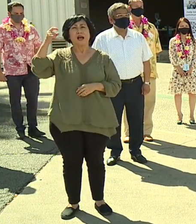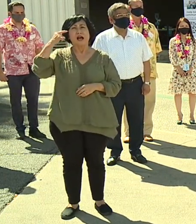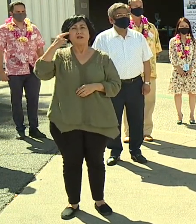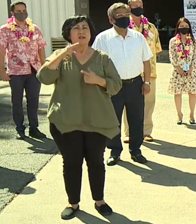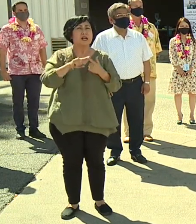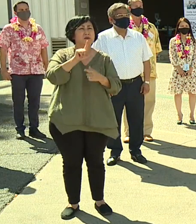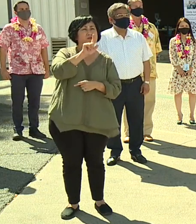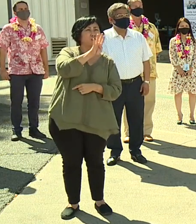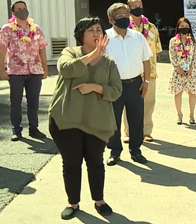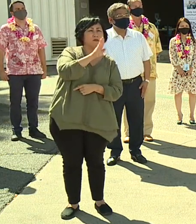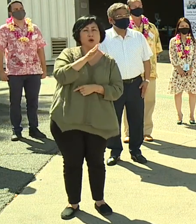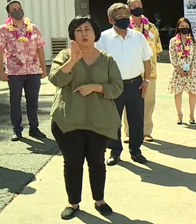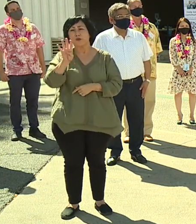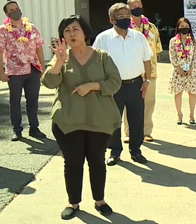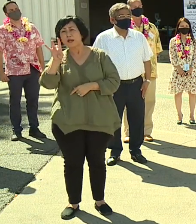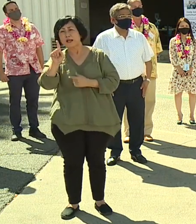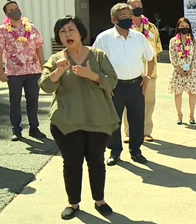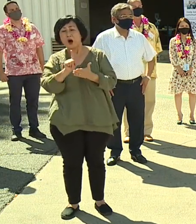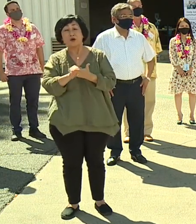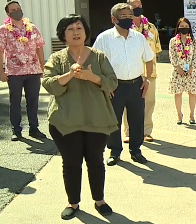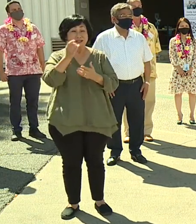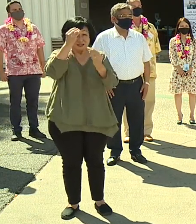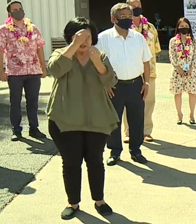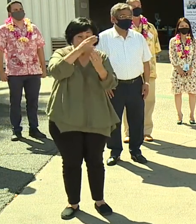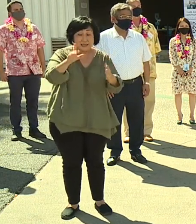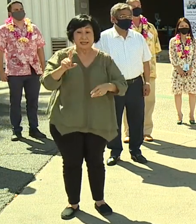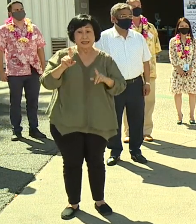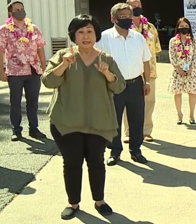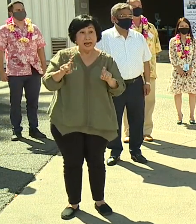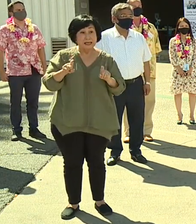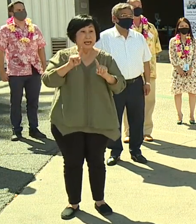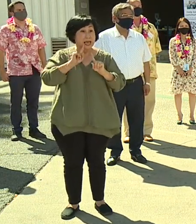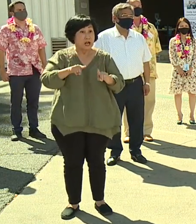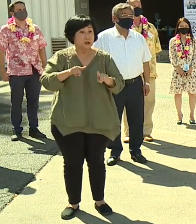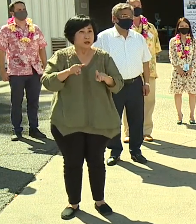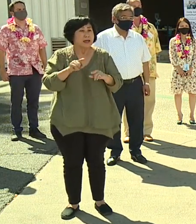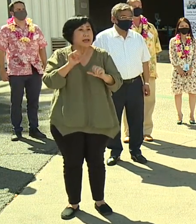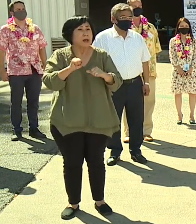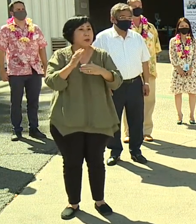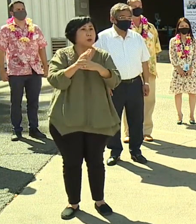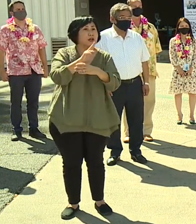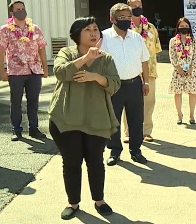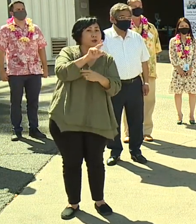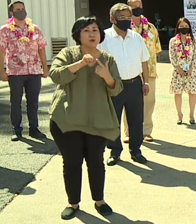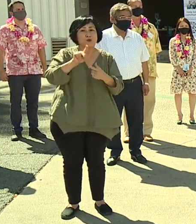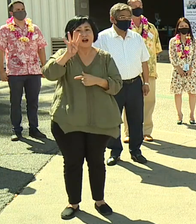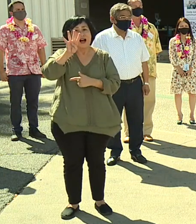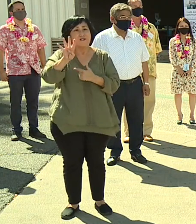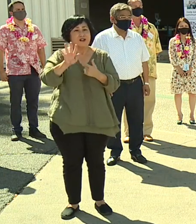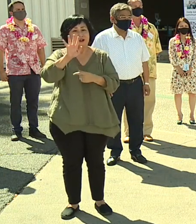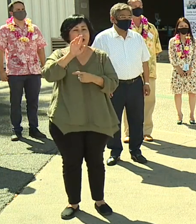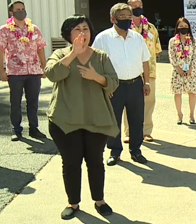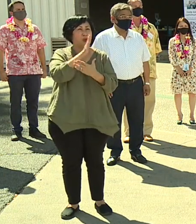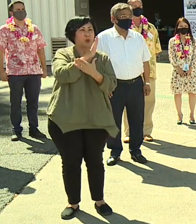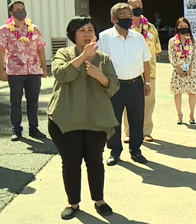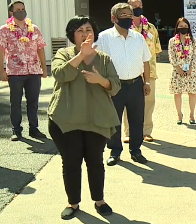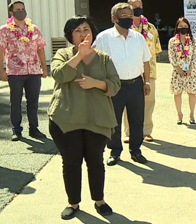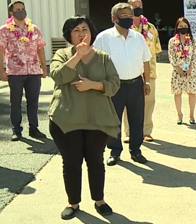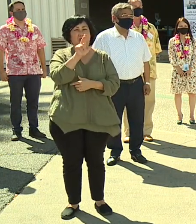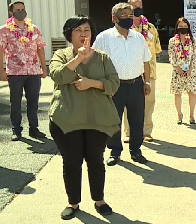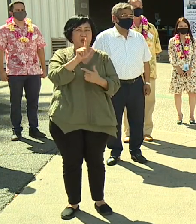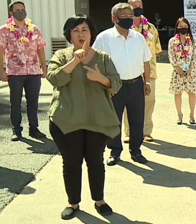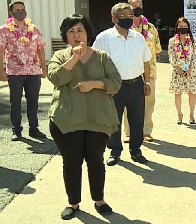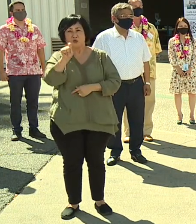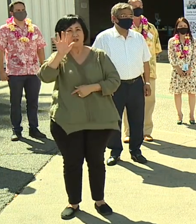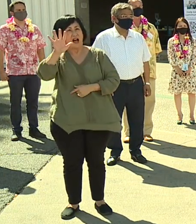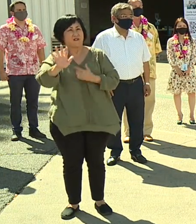to 48 hours. I just want to say that the test results can actually come back in 3 to 5 hours. So that will really address